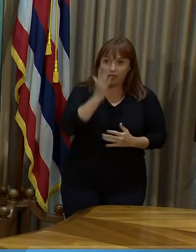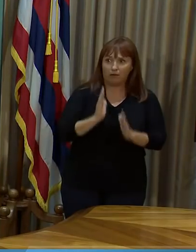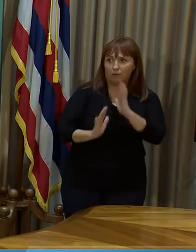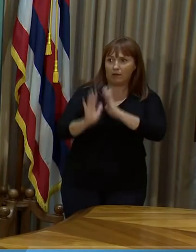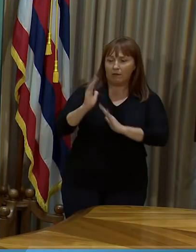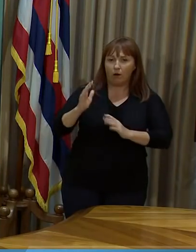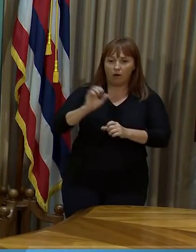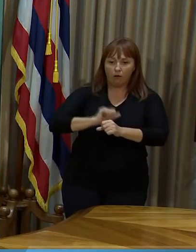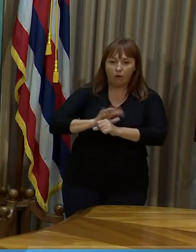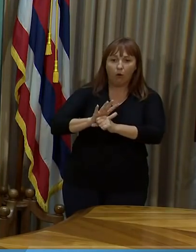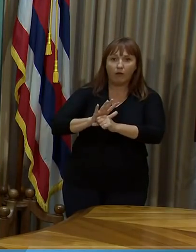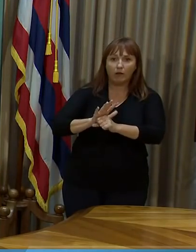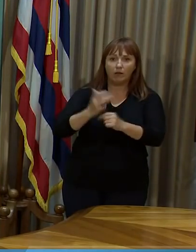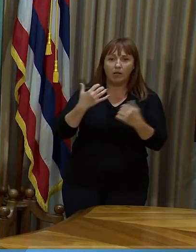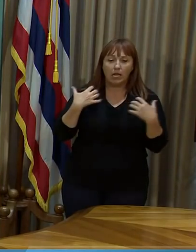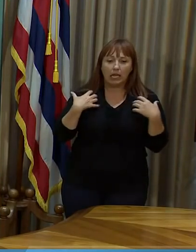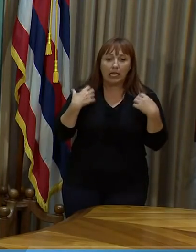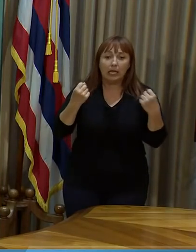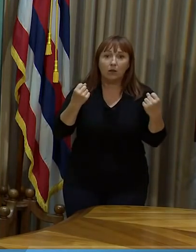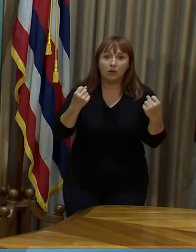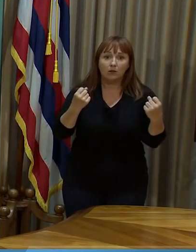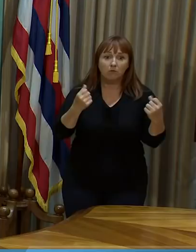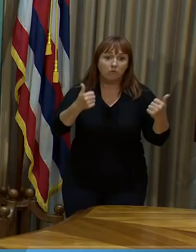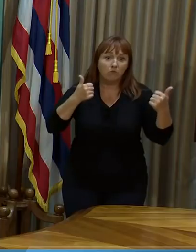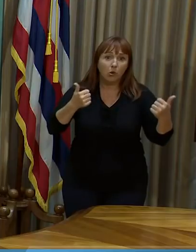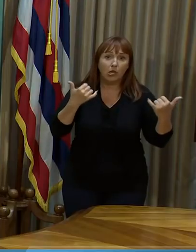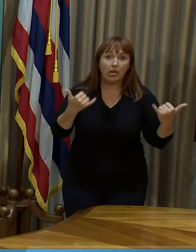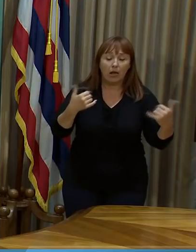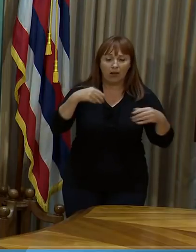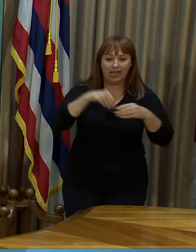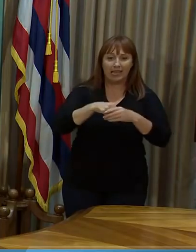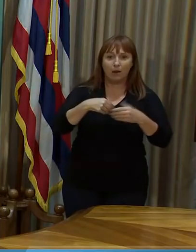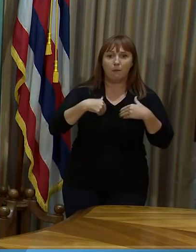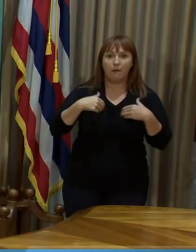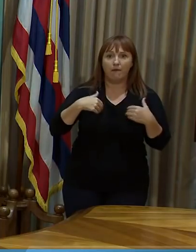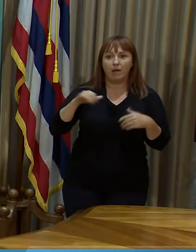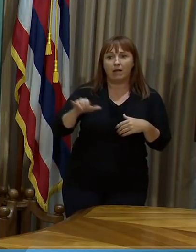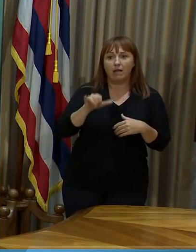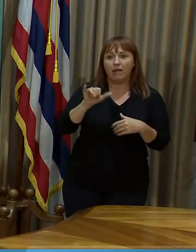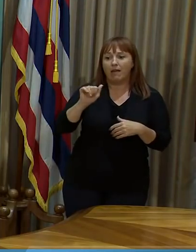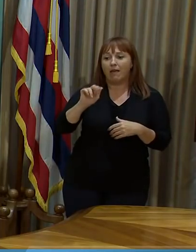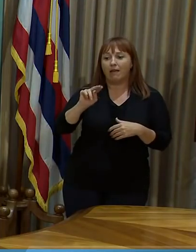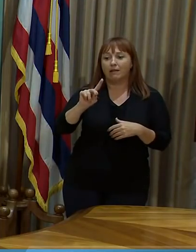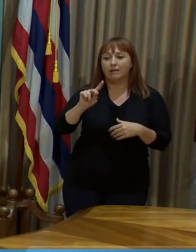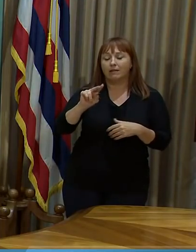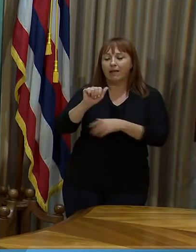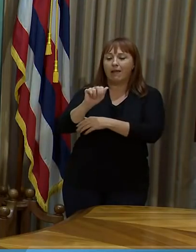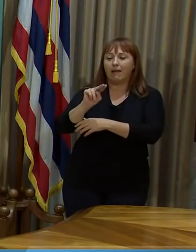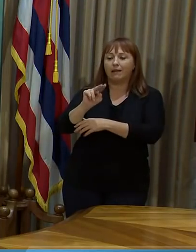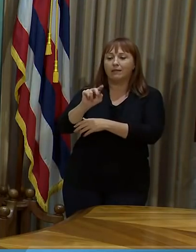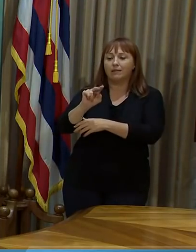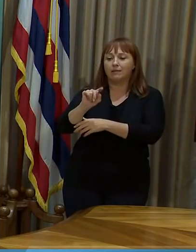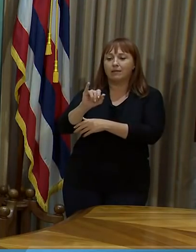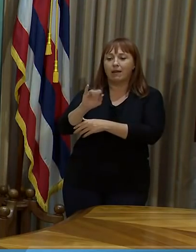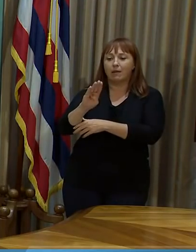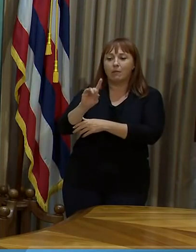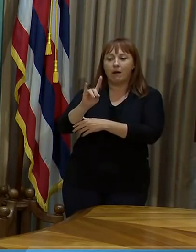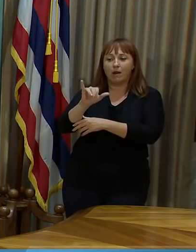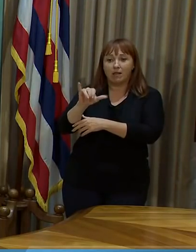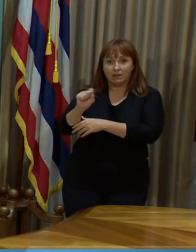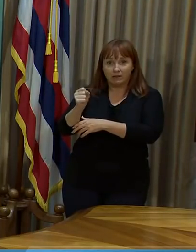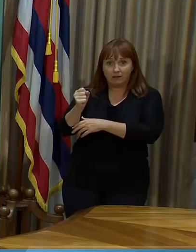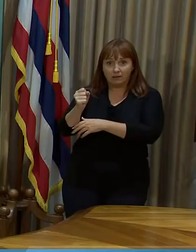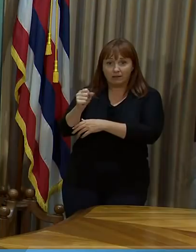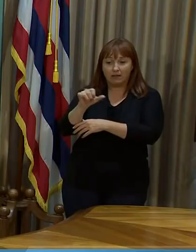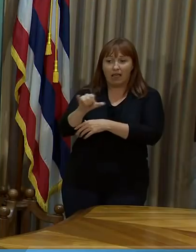and recovered from it and probably have antibodies that protects them, the health